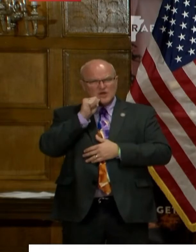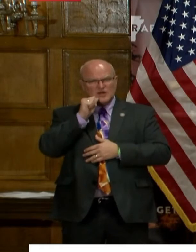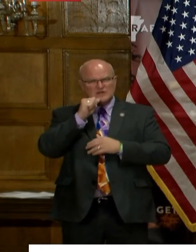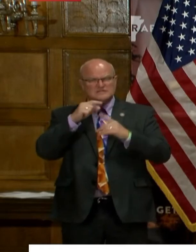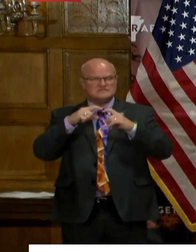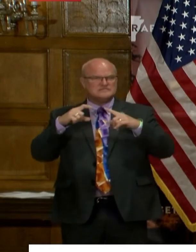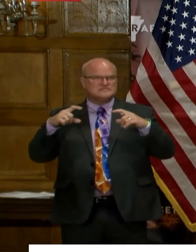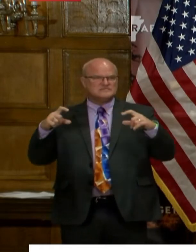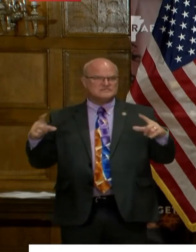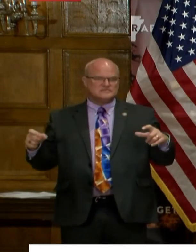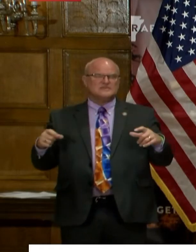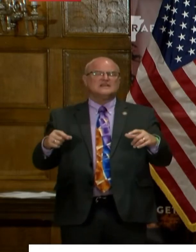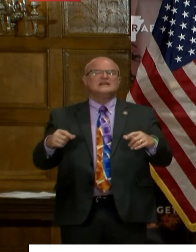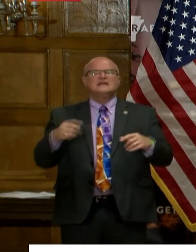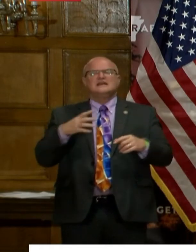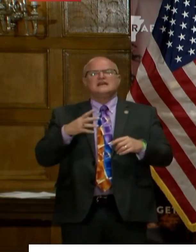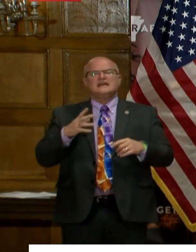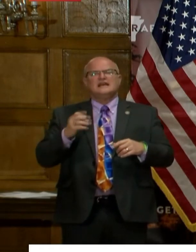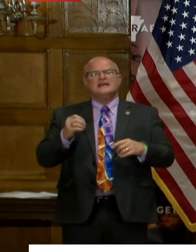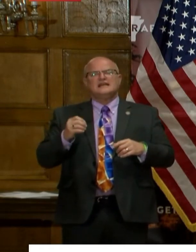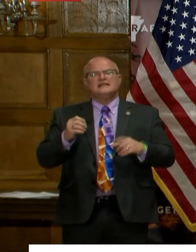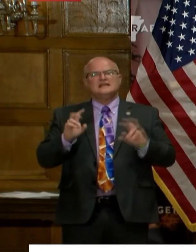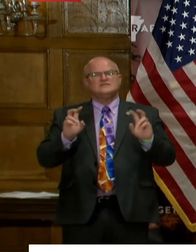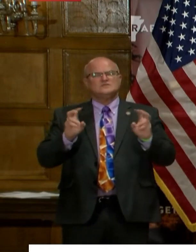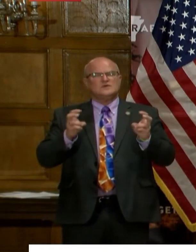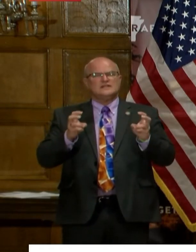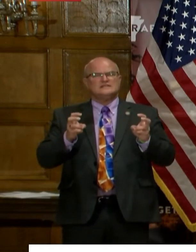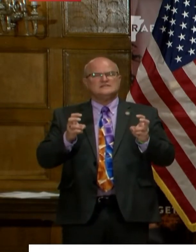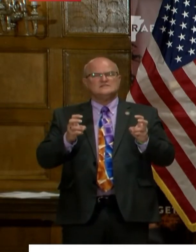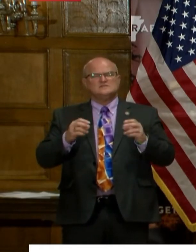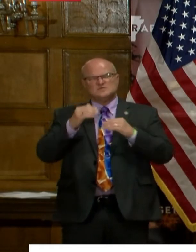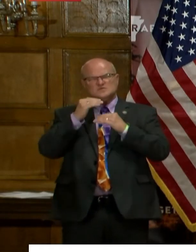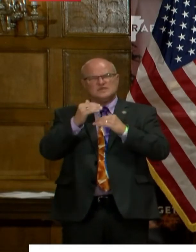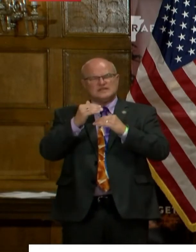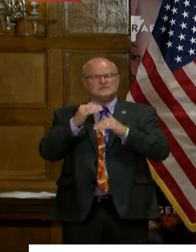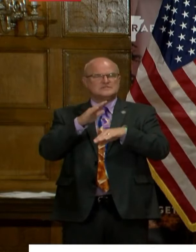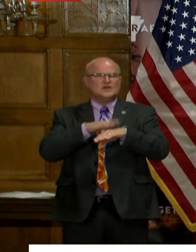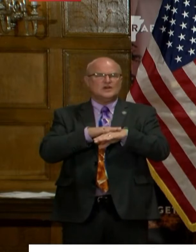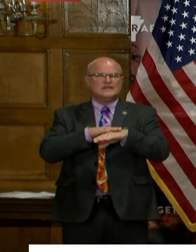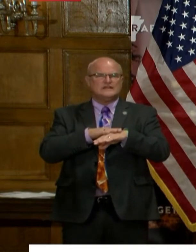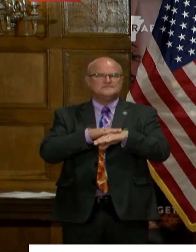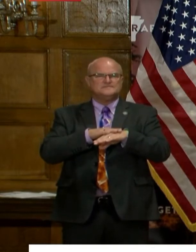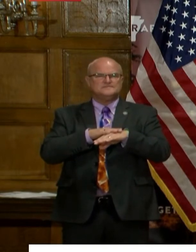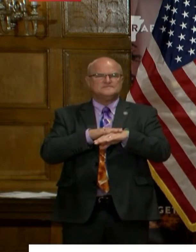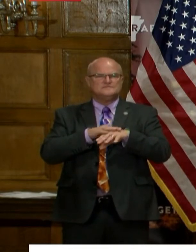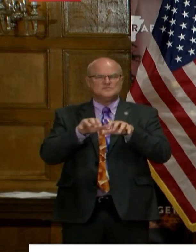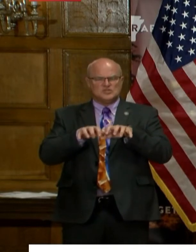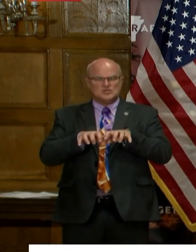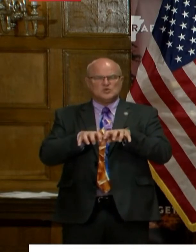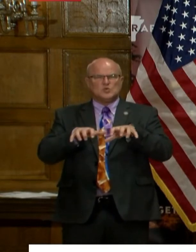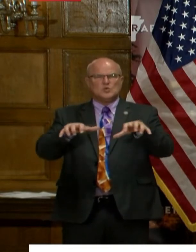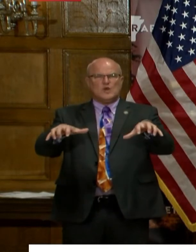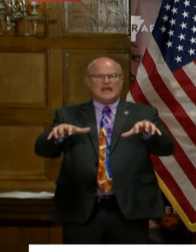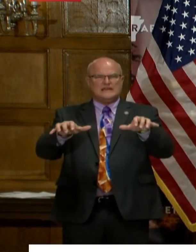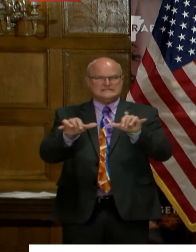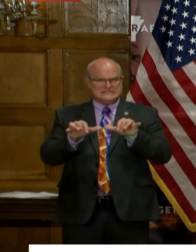and retail establishments, as well as stricter limits on crowd